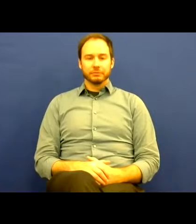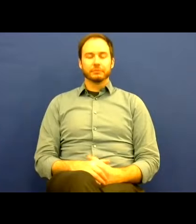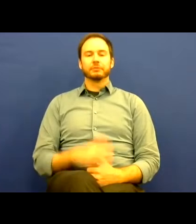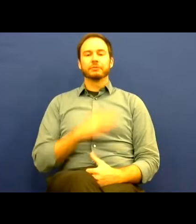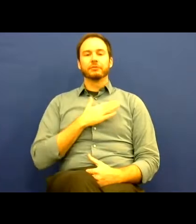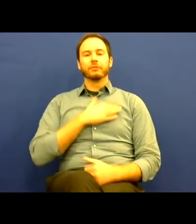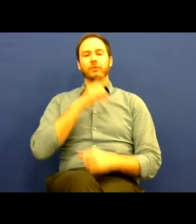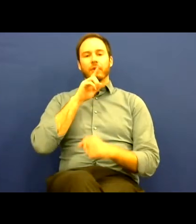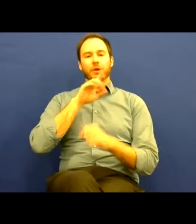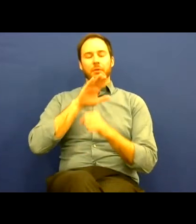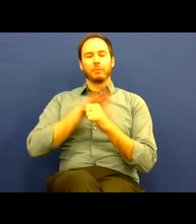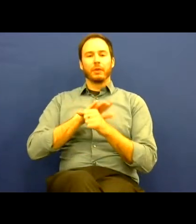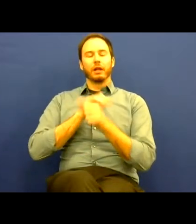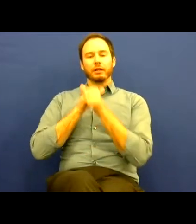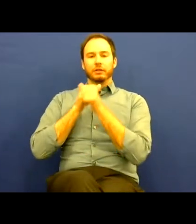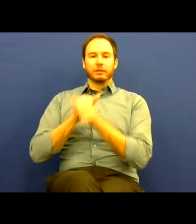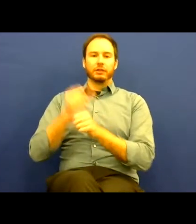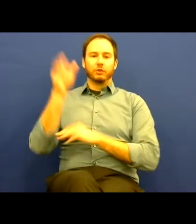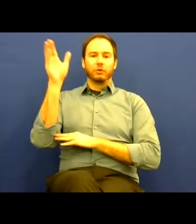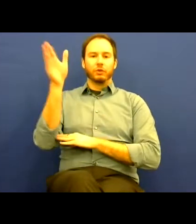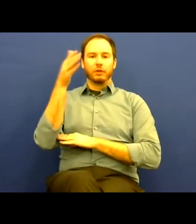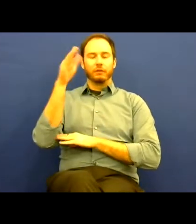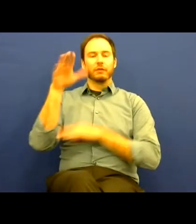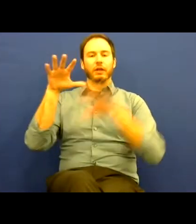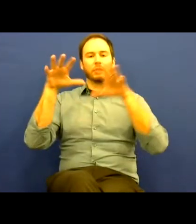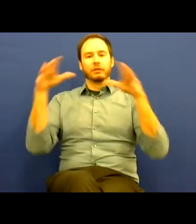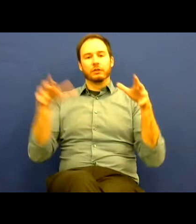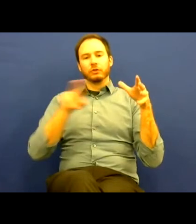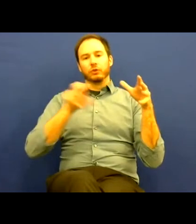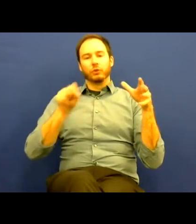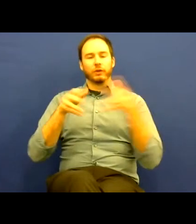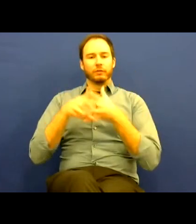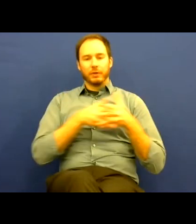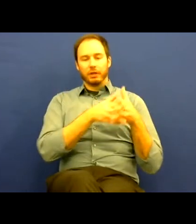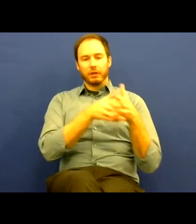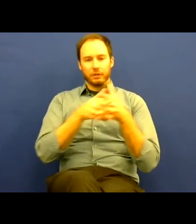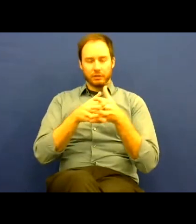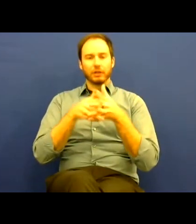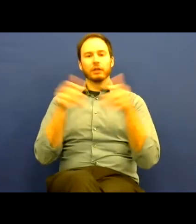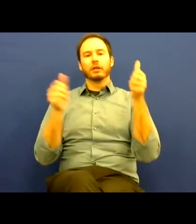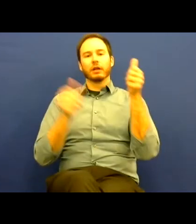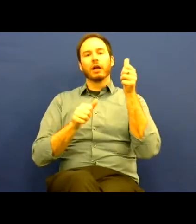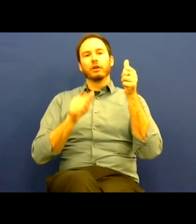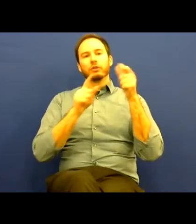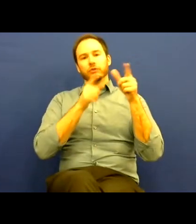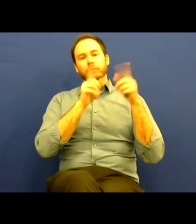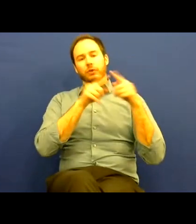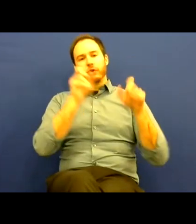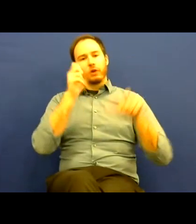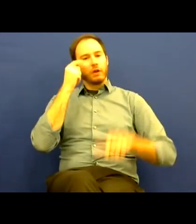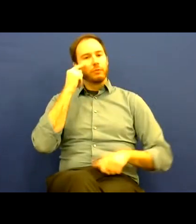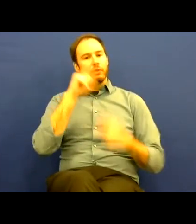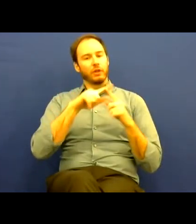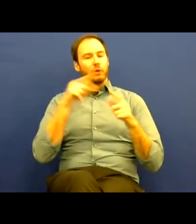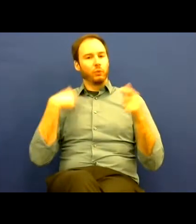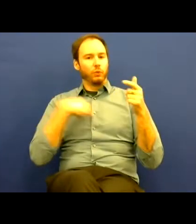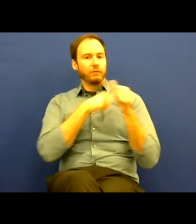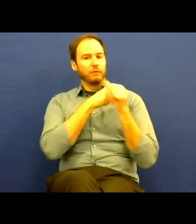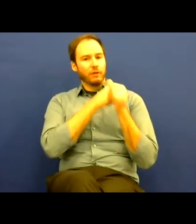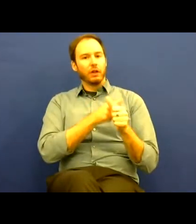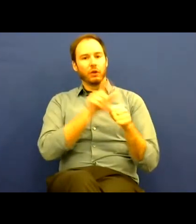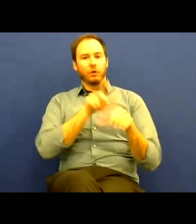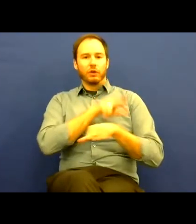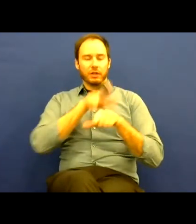I pledge allegiance to the flag of the United States of America and to the republic for which it stands, one